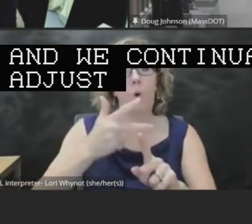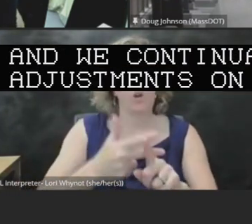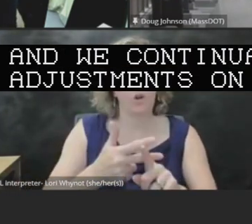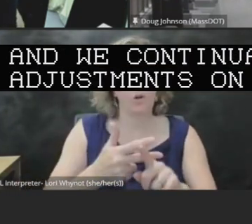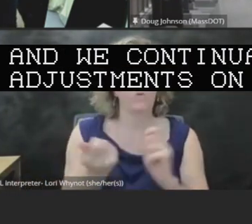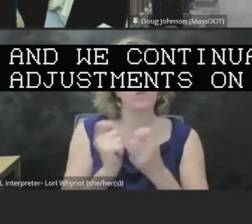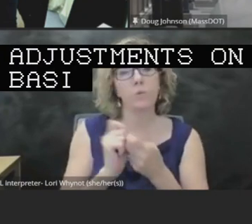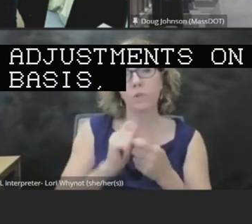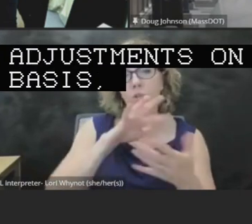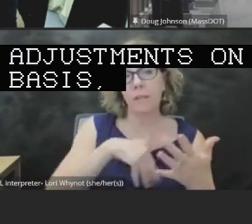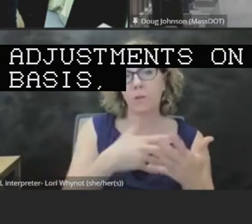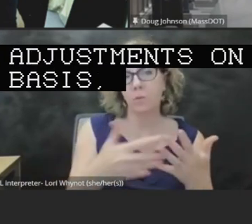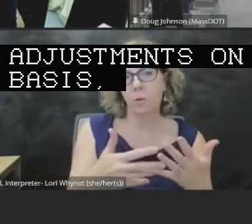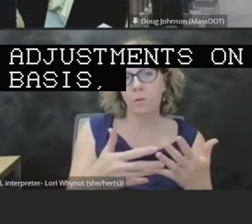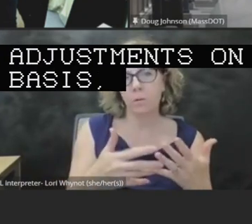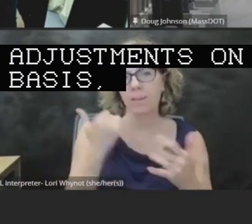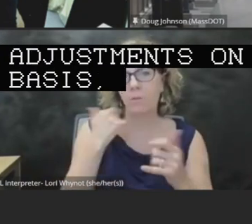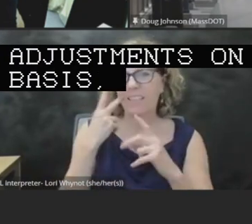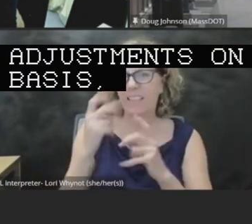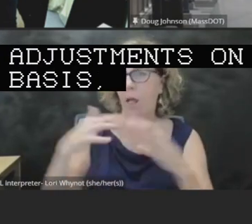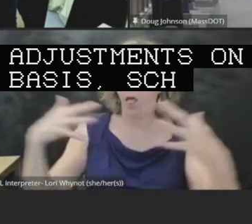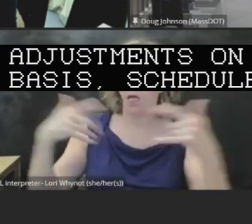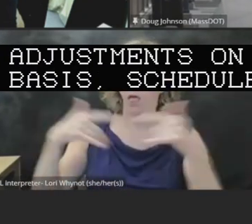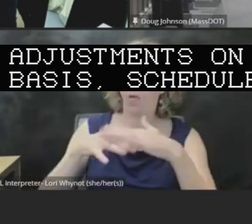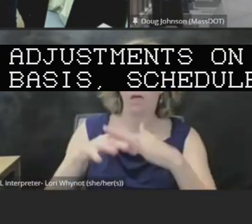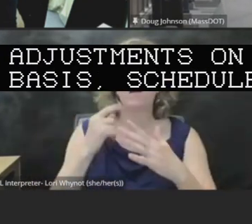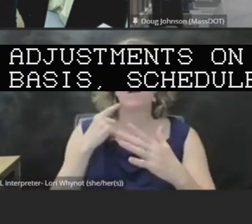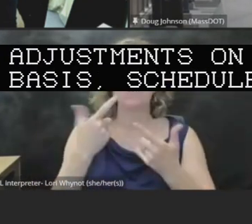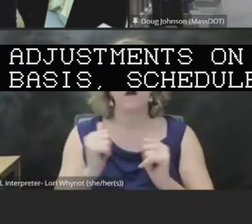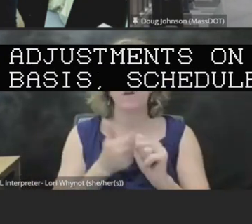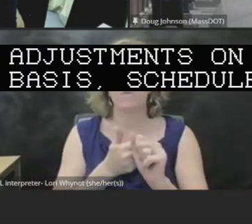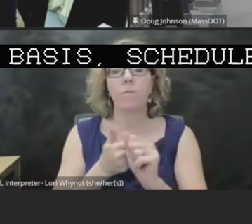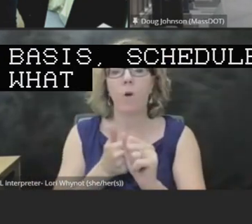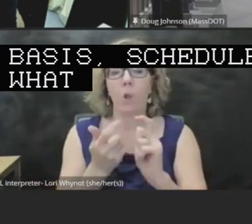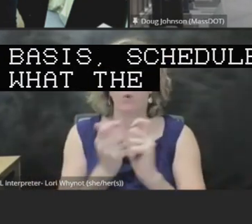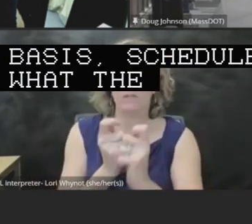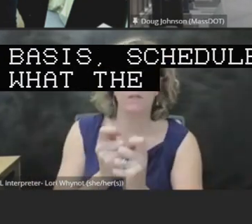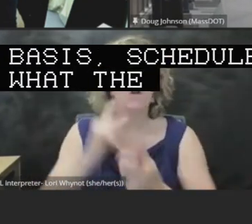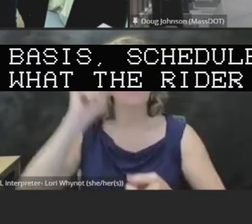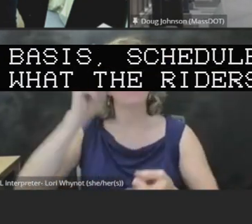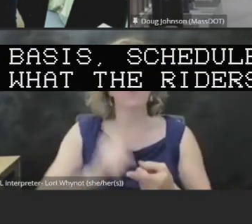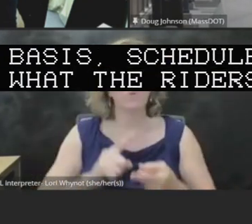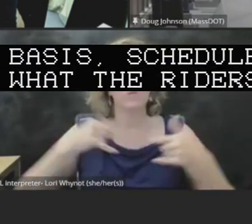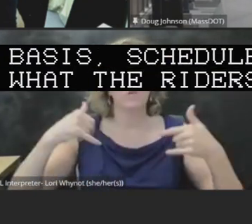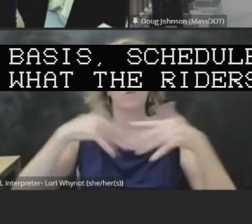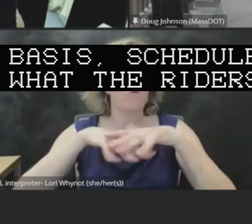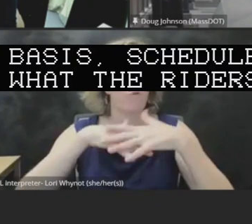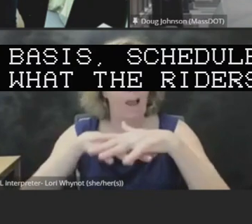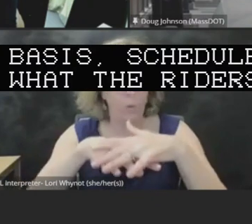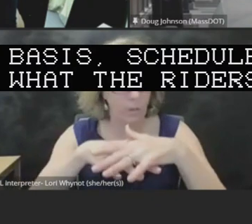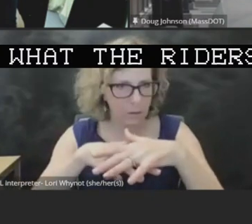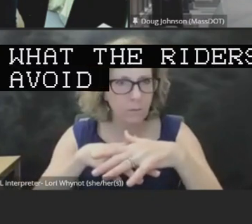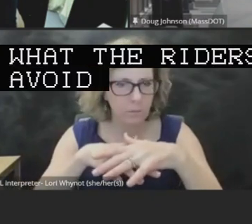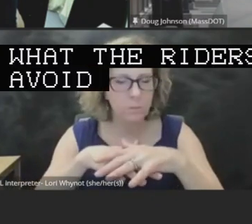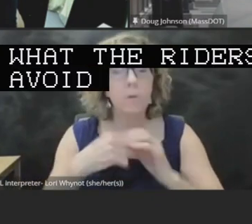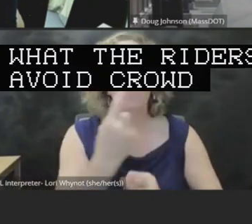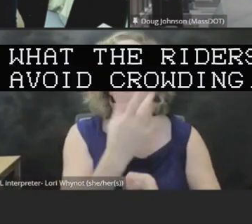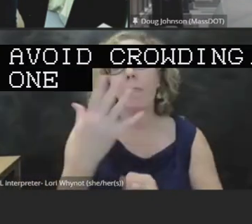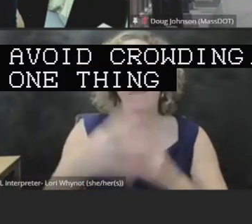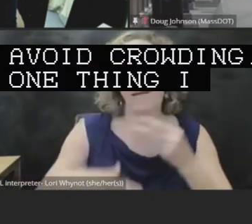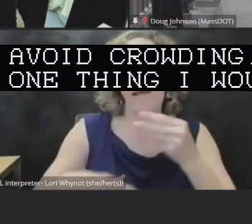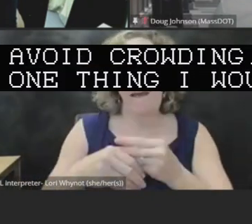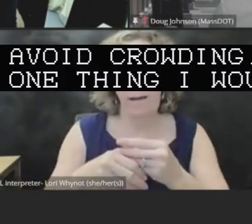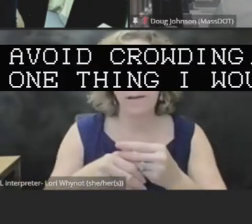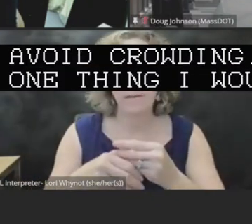reflect what that ridership is to try and avoid crowding. The one thing that I would add, you mentioned